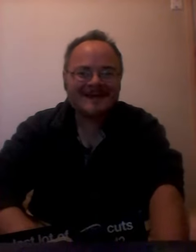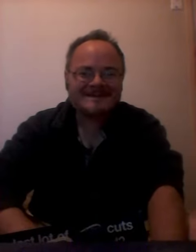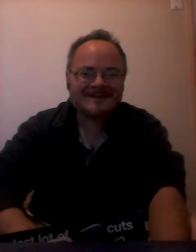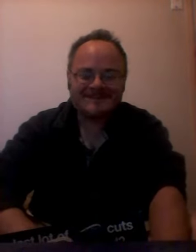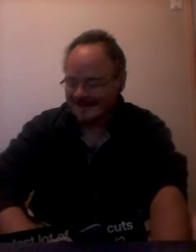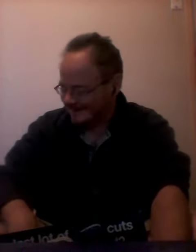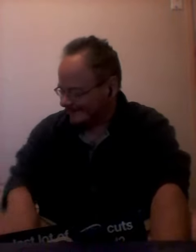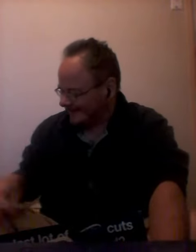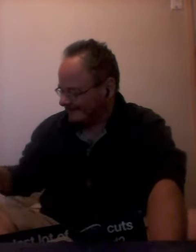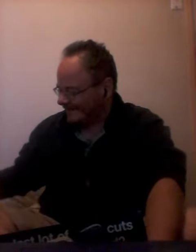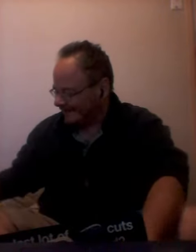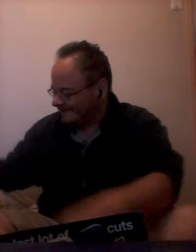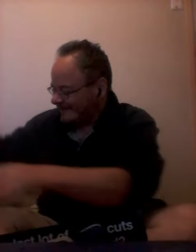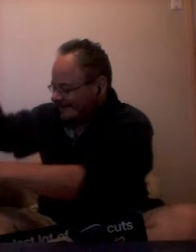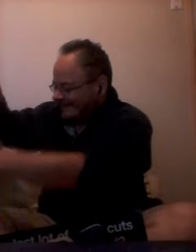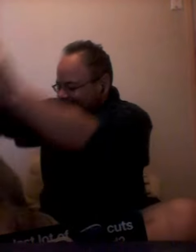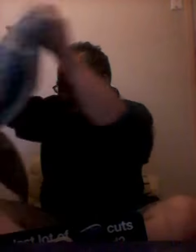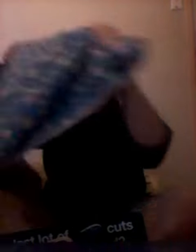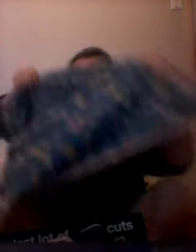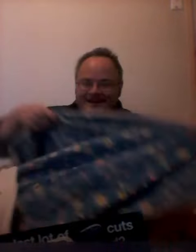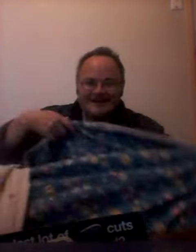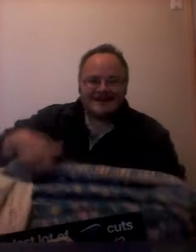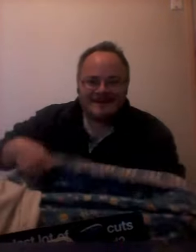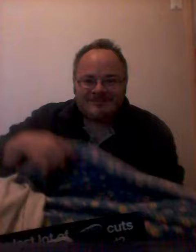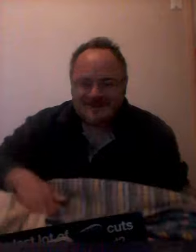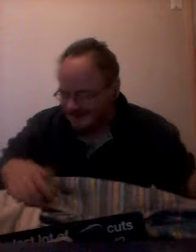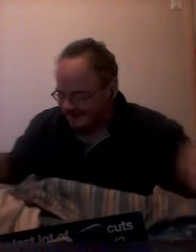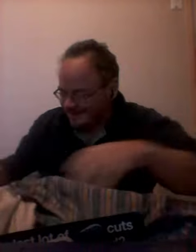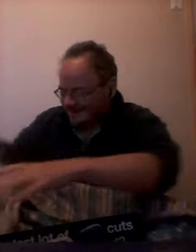So, yeah, when I came back home, I had to put the